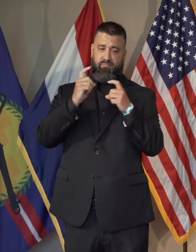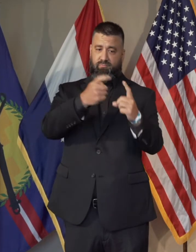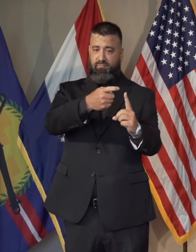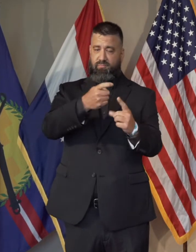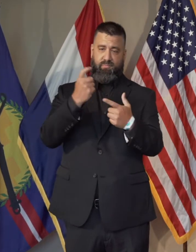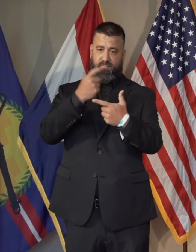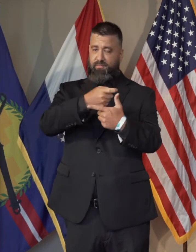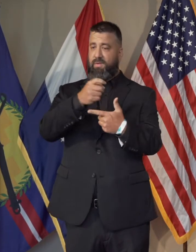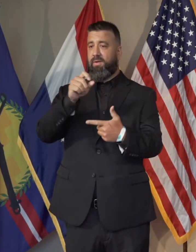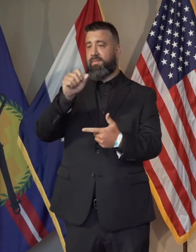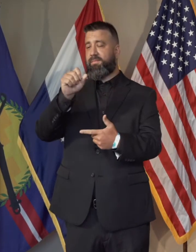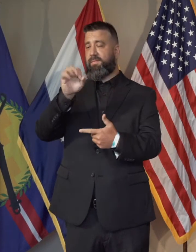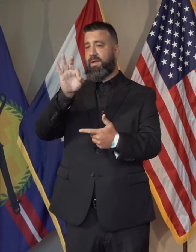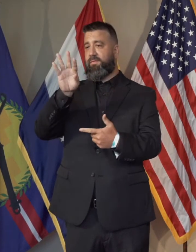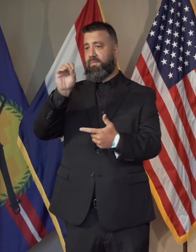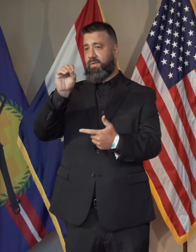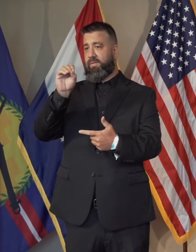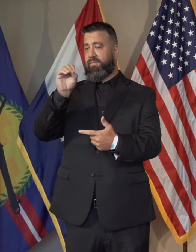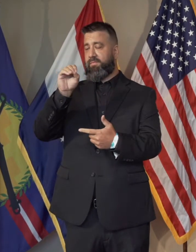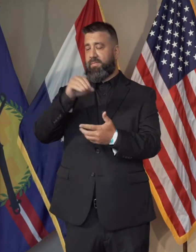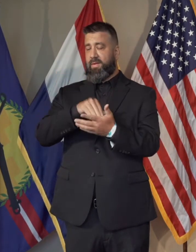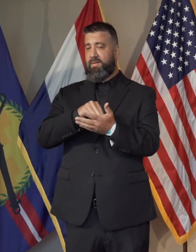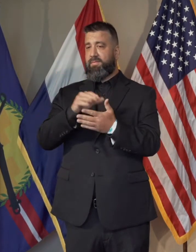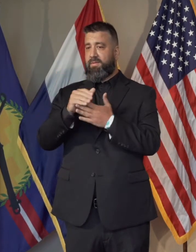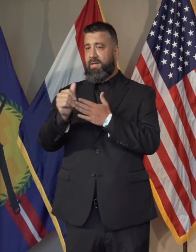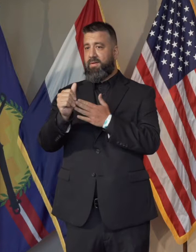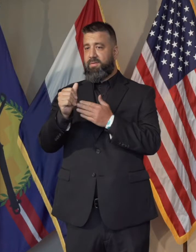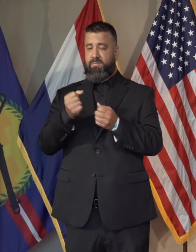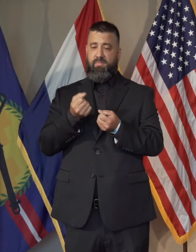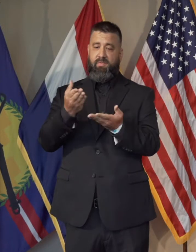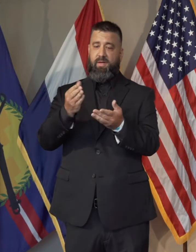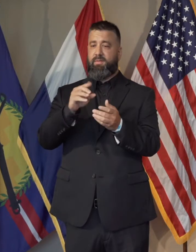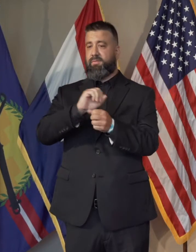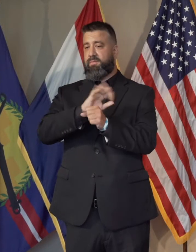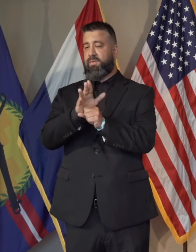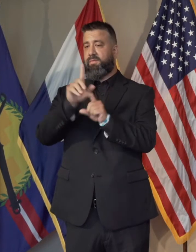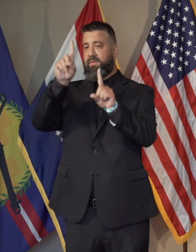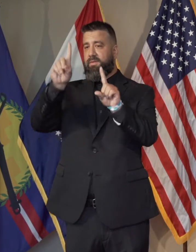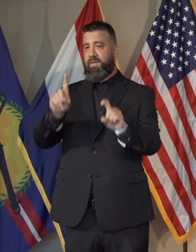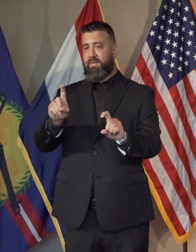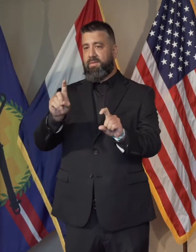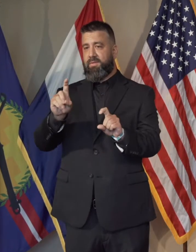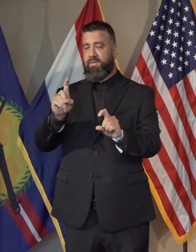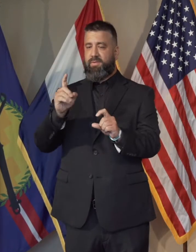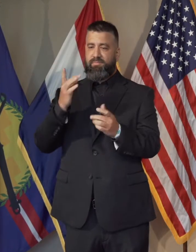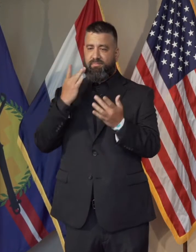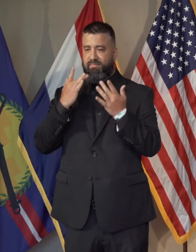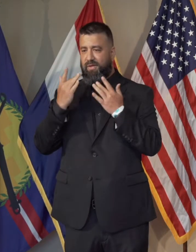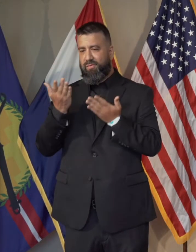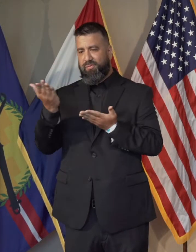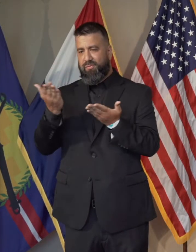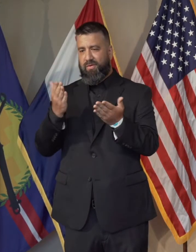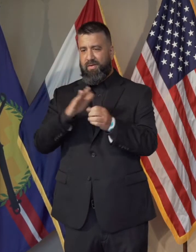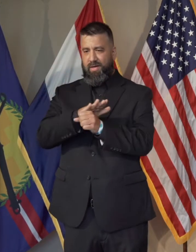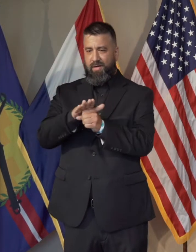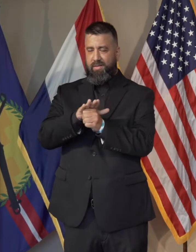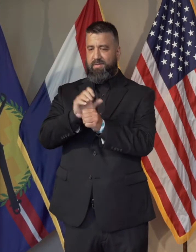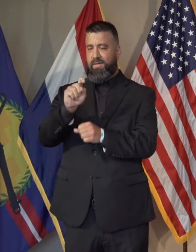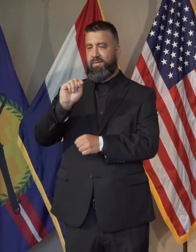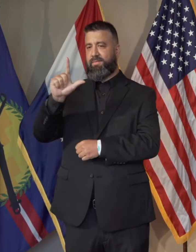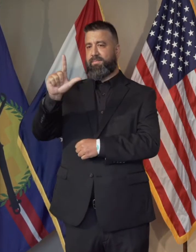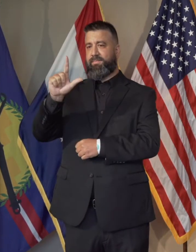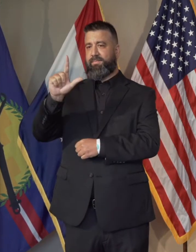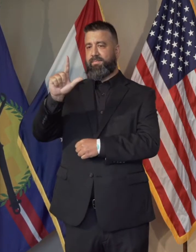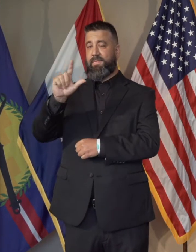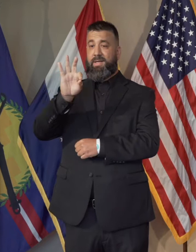$940,000 to provide COVID-19 testing to underserved areas. 90% of Affinia's patients are